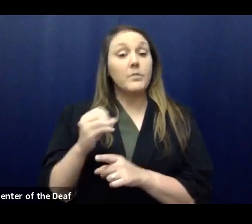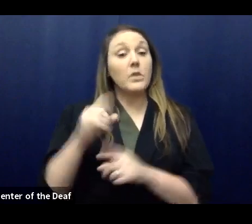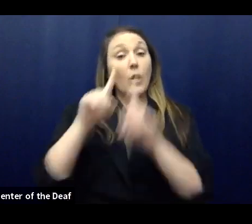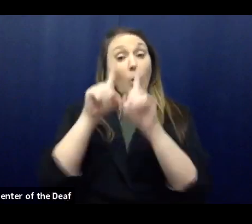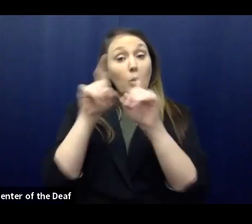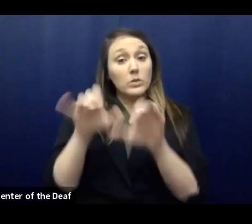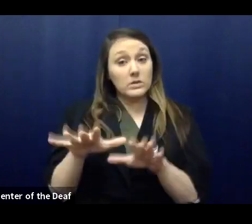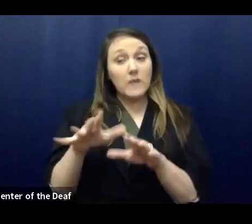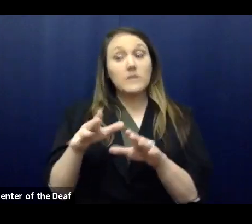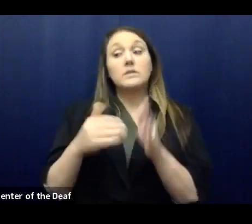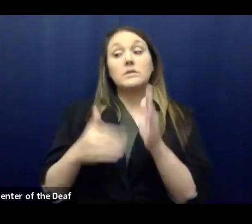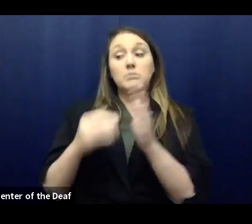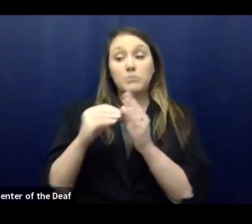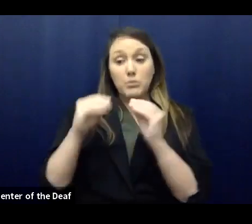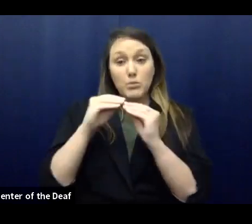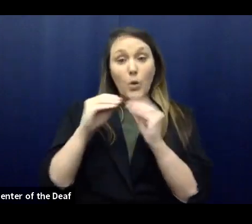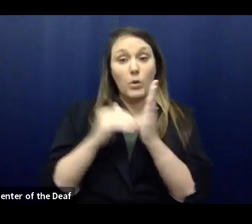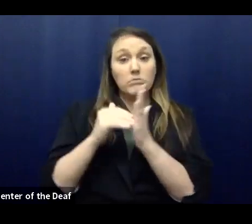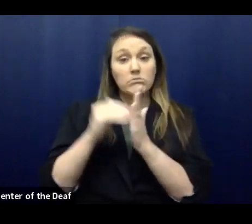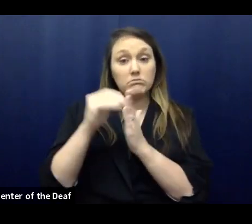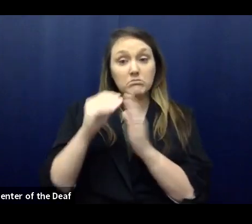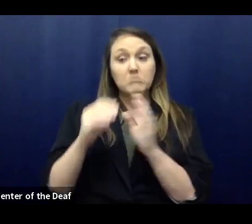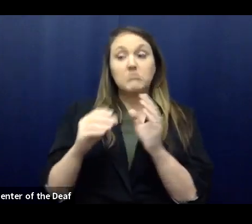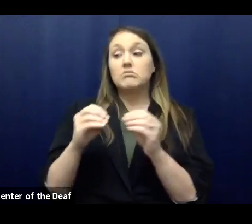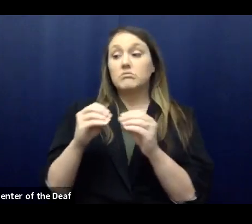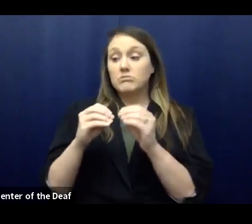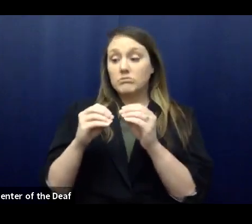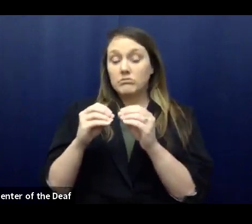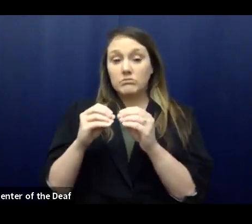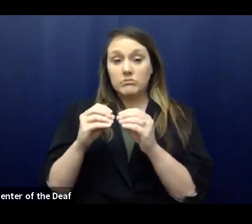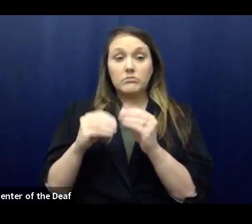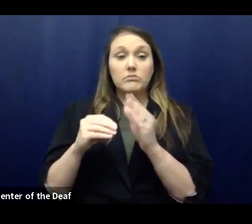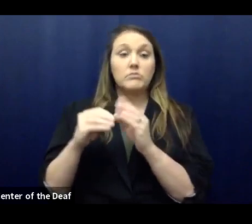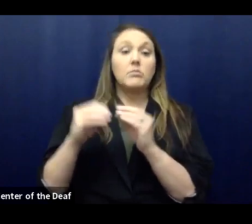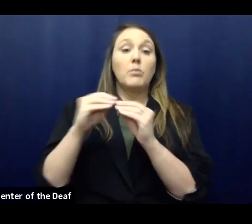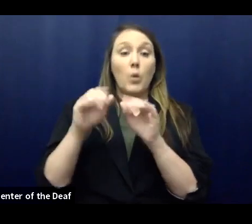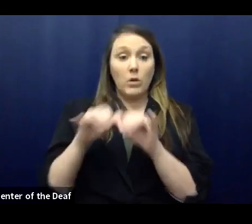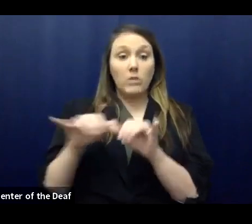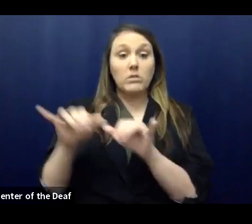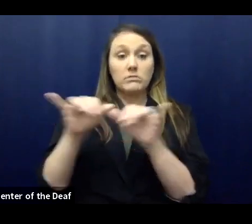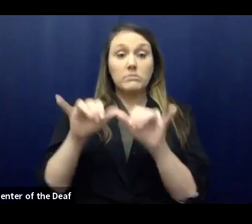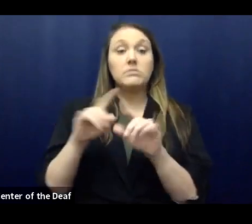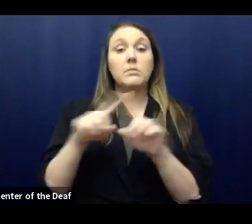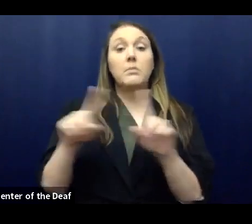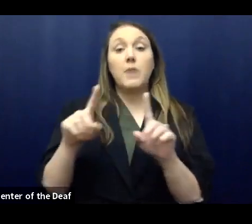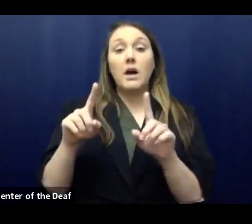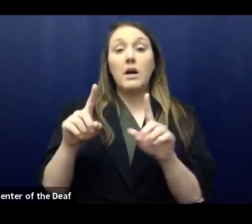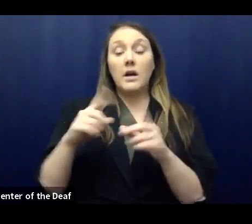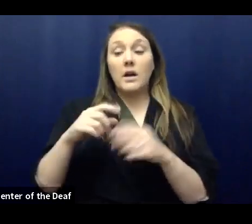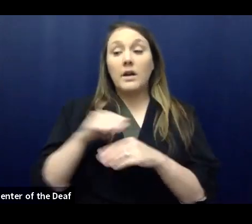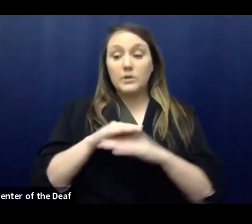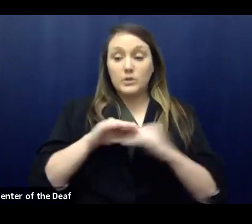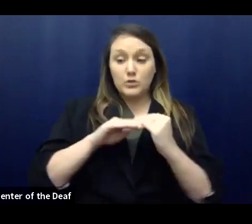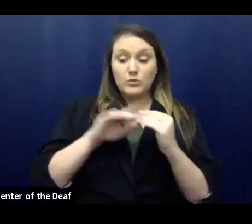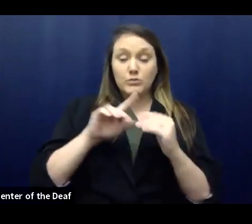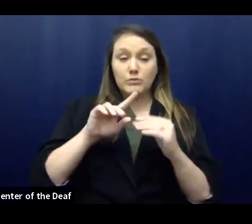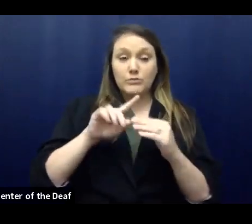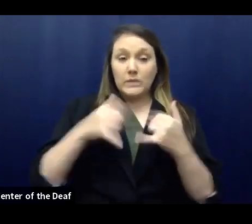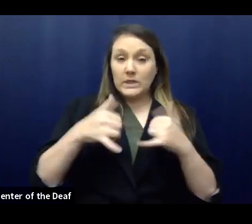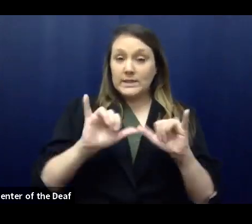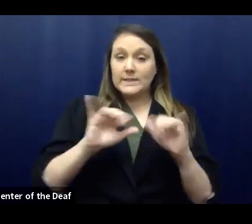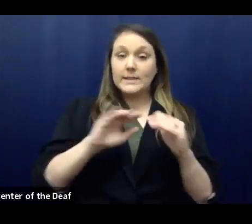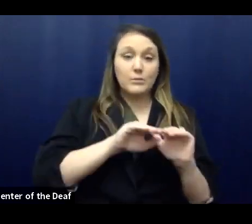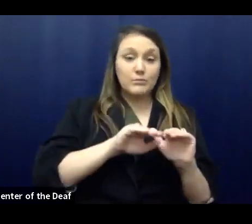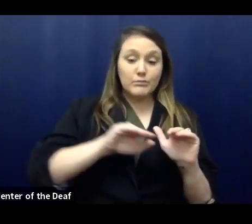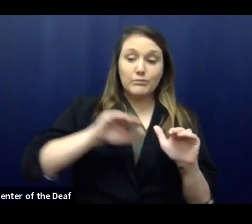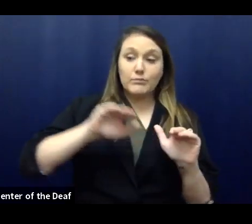increasing. There's been some variation a little bit, but the trend still continues to be up. Our hospitals are testing folks who are